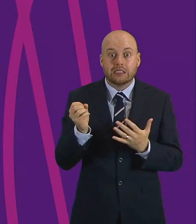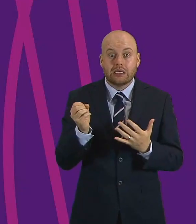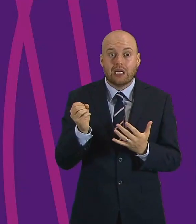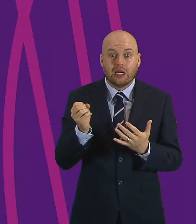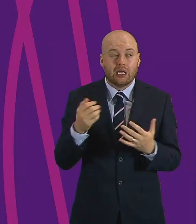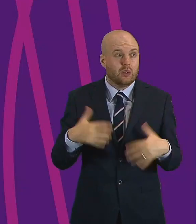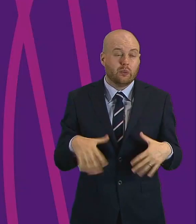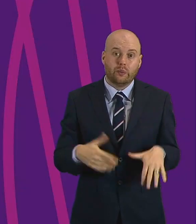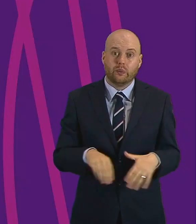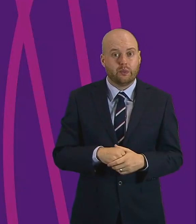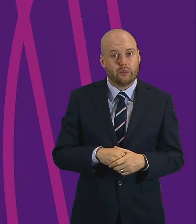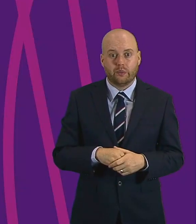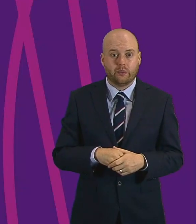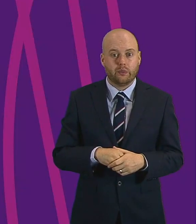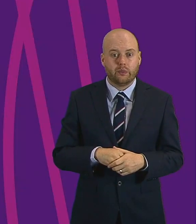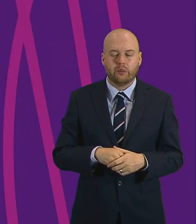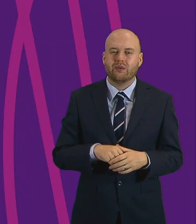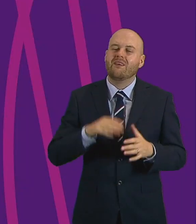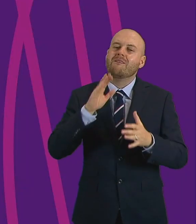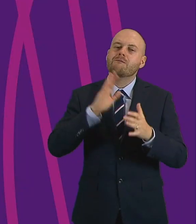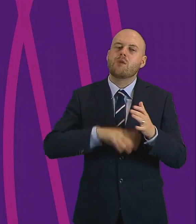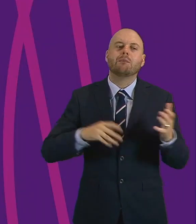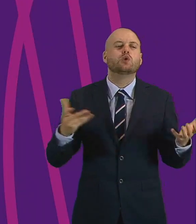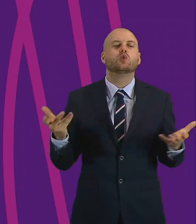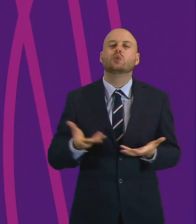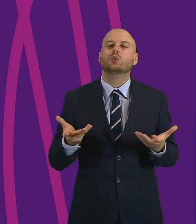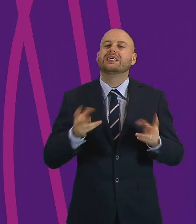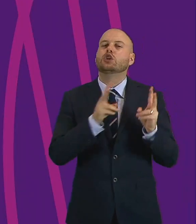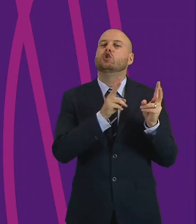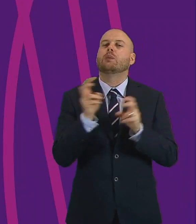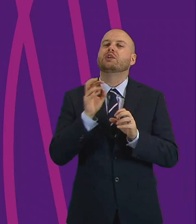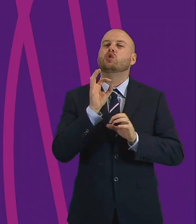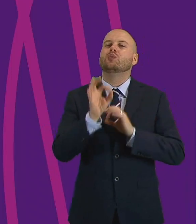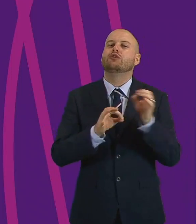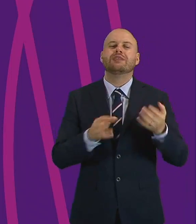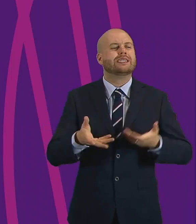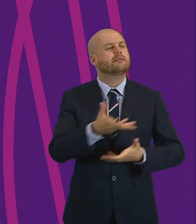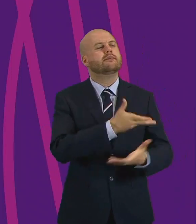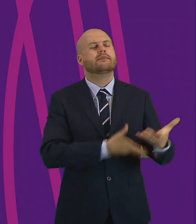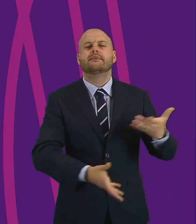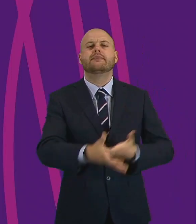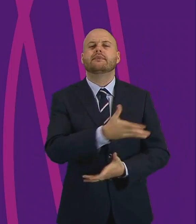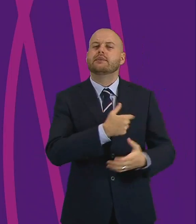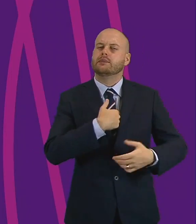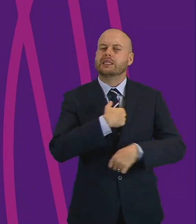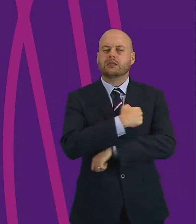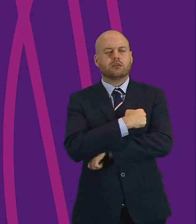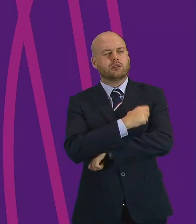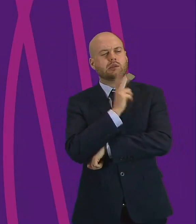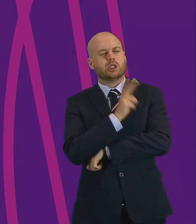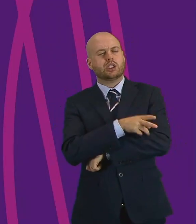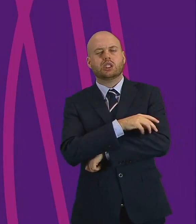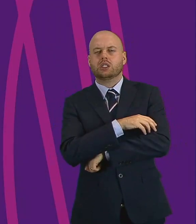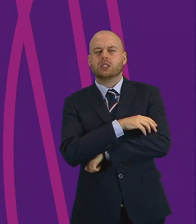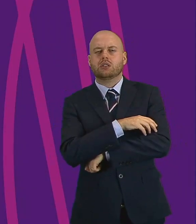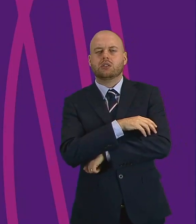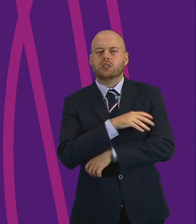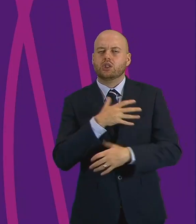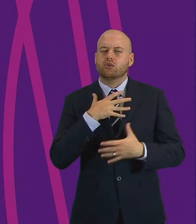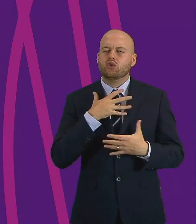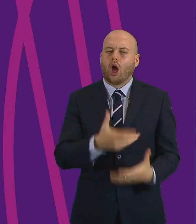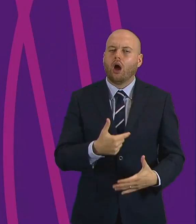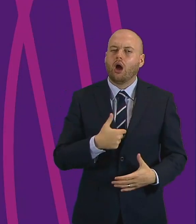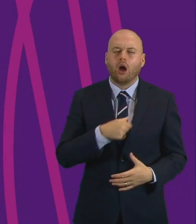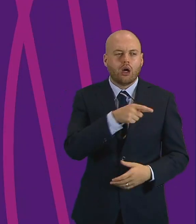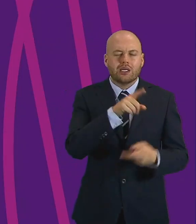questions, it was incredibly disappointing that there was no clarity on funding, absolutely no commitments from the Deputy